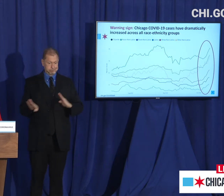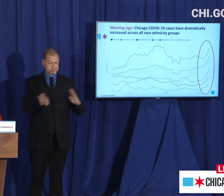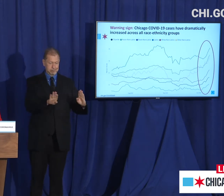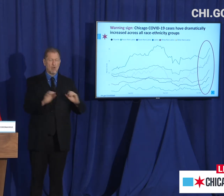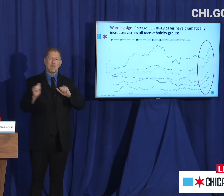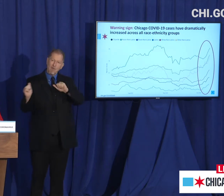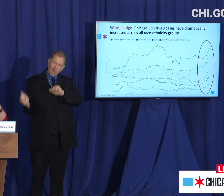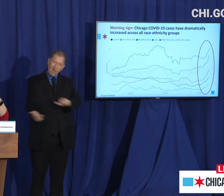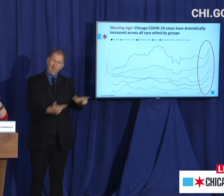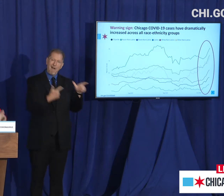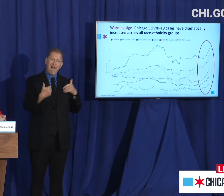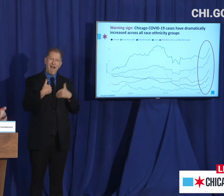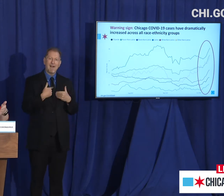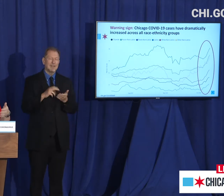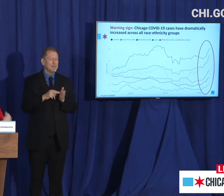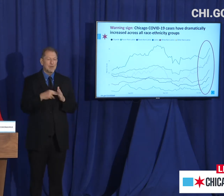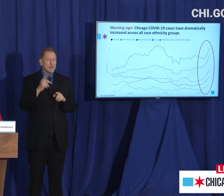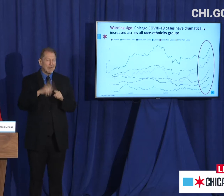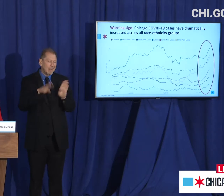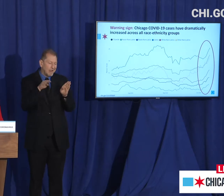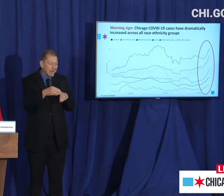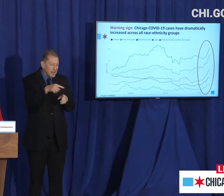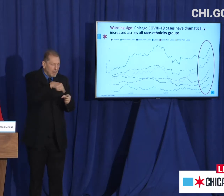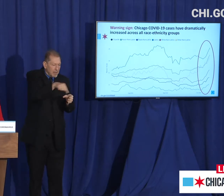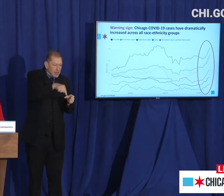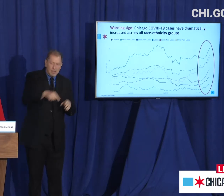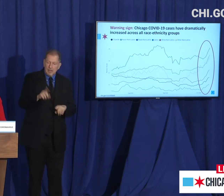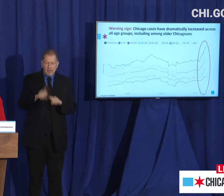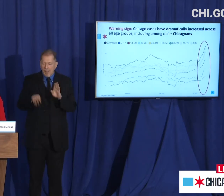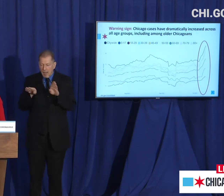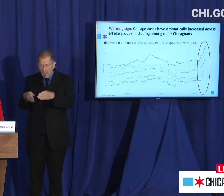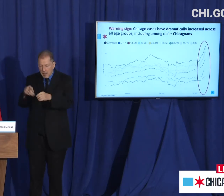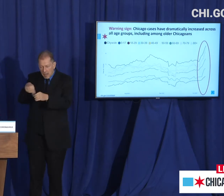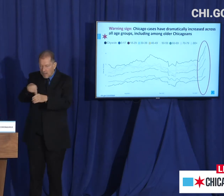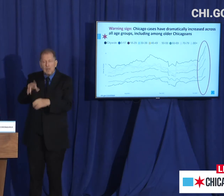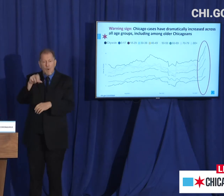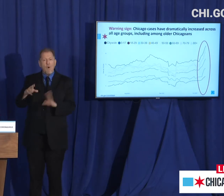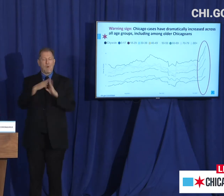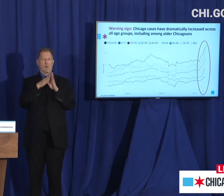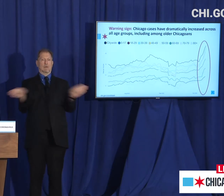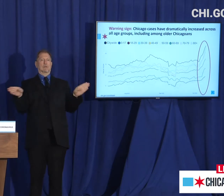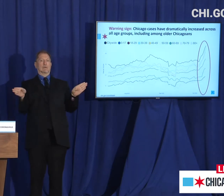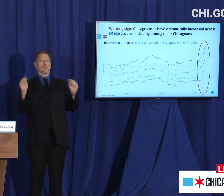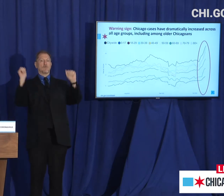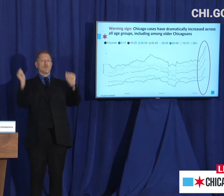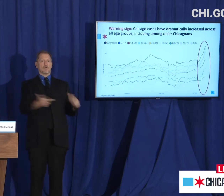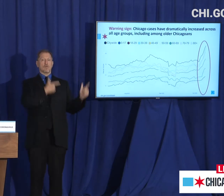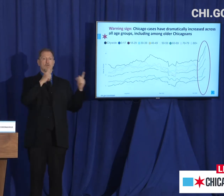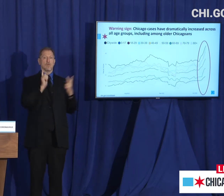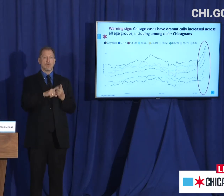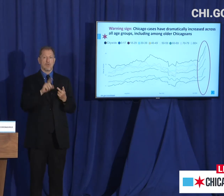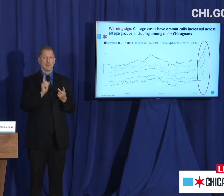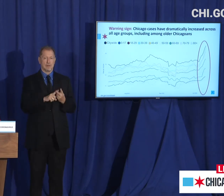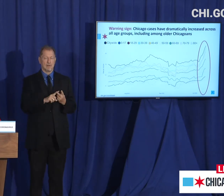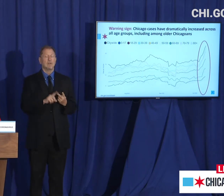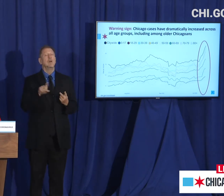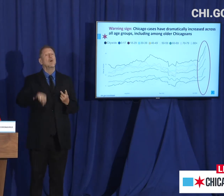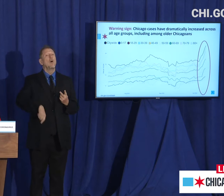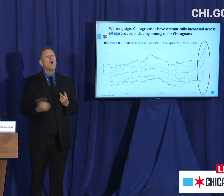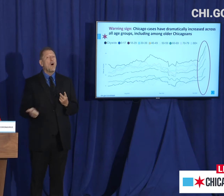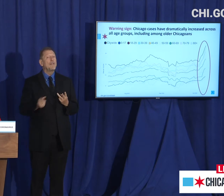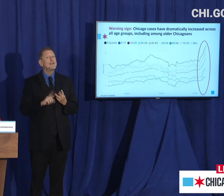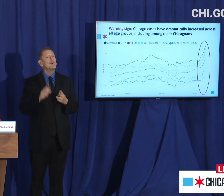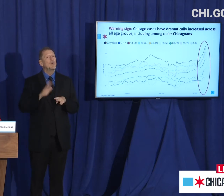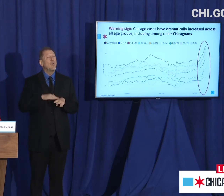it much harder to put a targeted intervention to control it. Another warning sign. Chicago